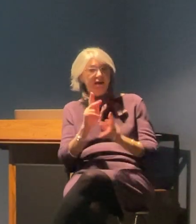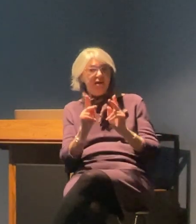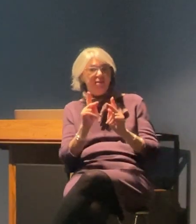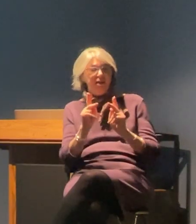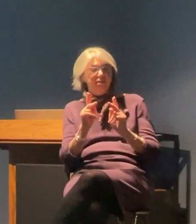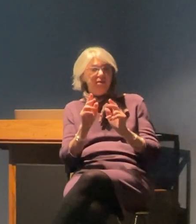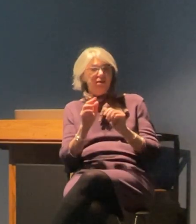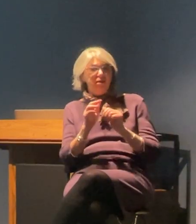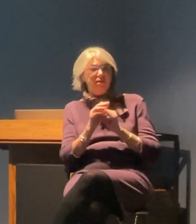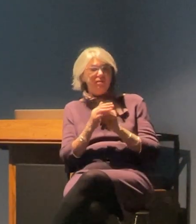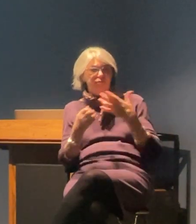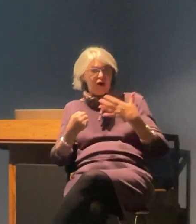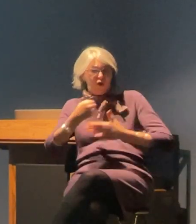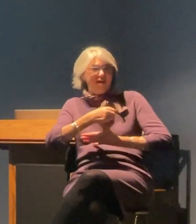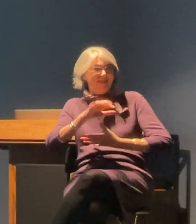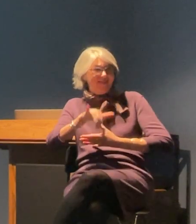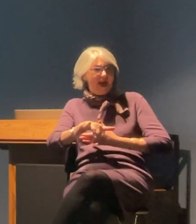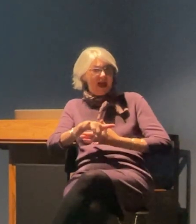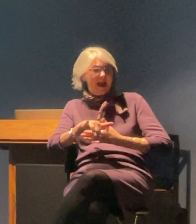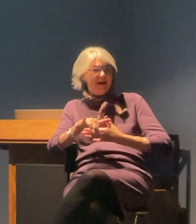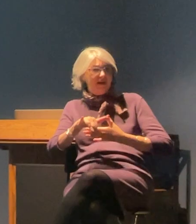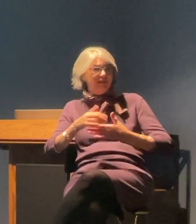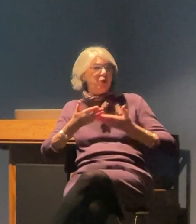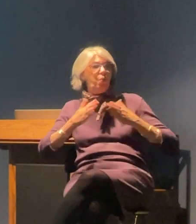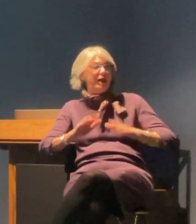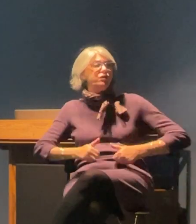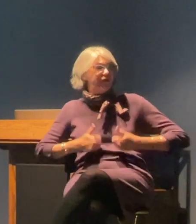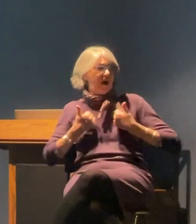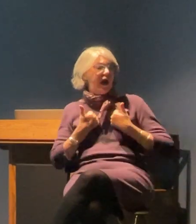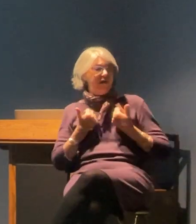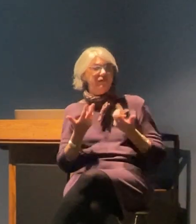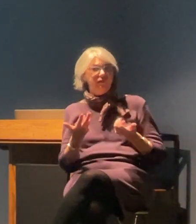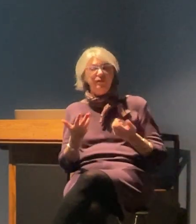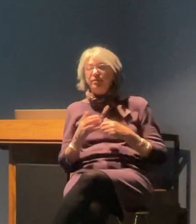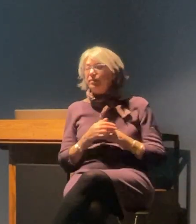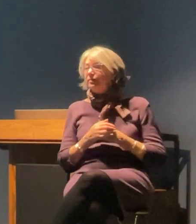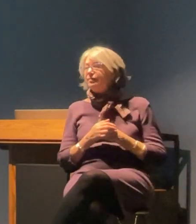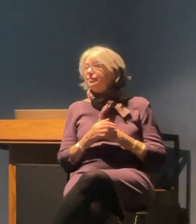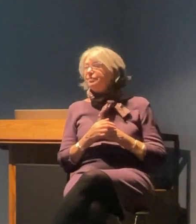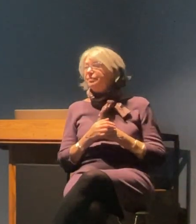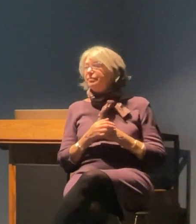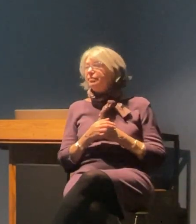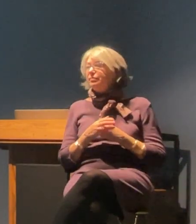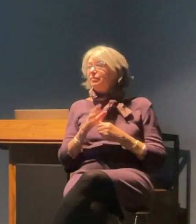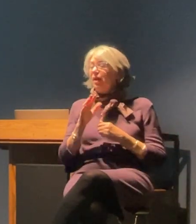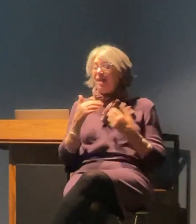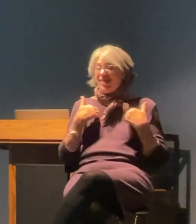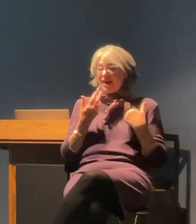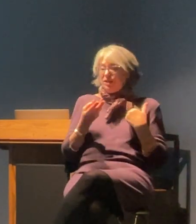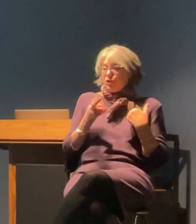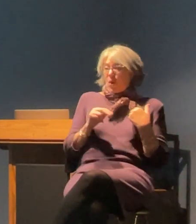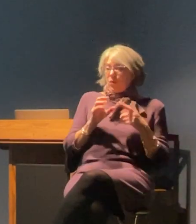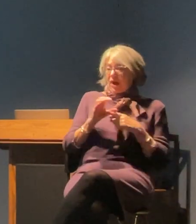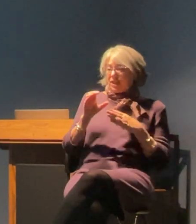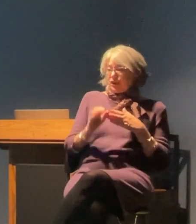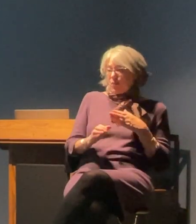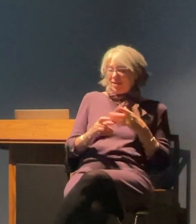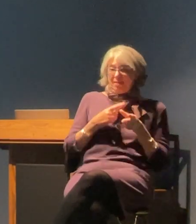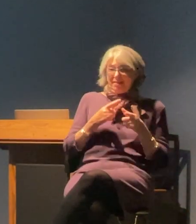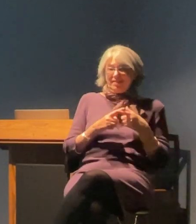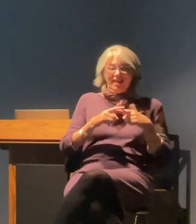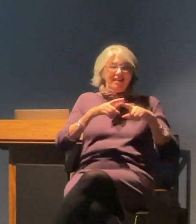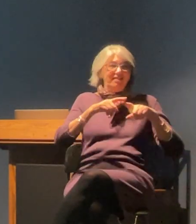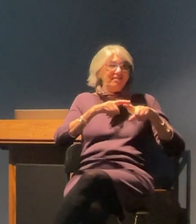that as a mode of survival, right? And then that has its own consequences because then it's leaning on your